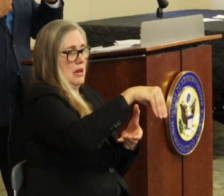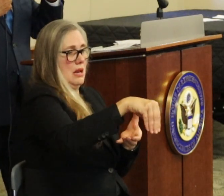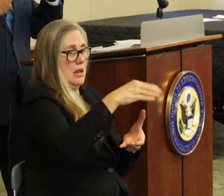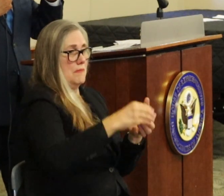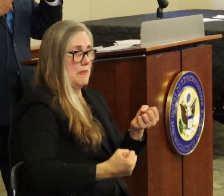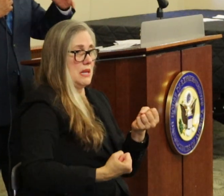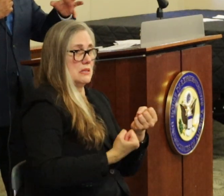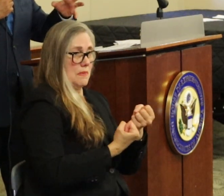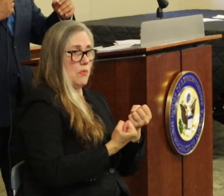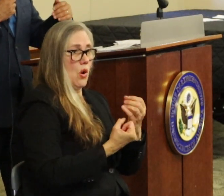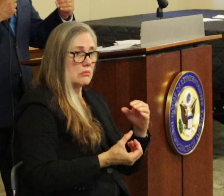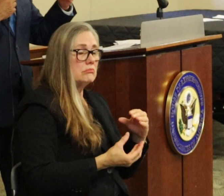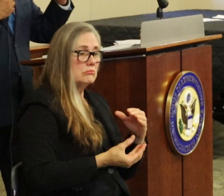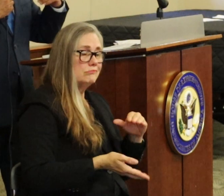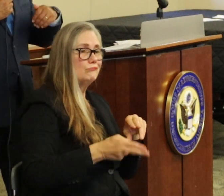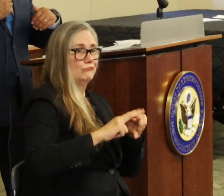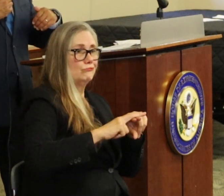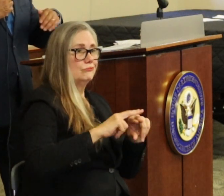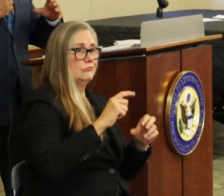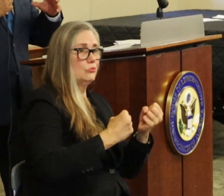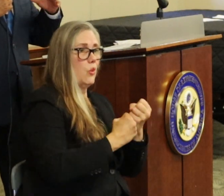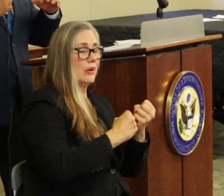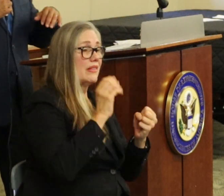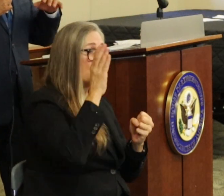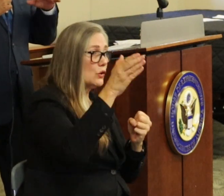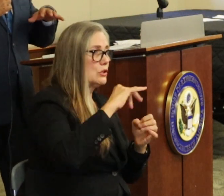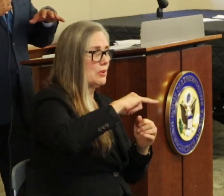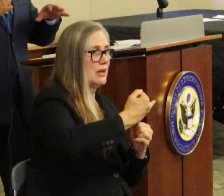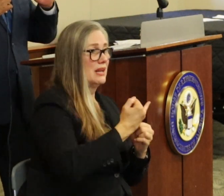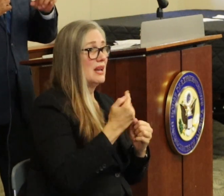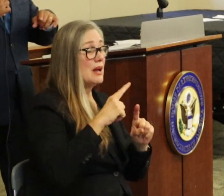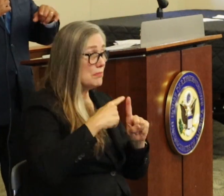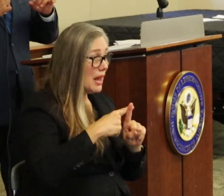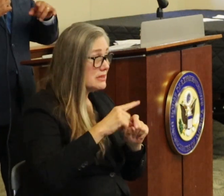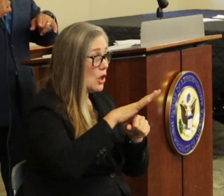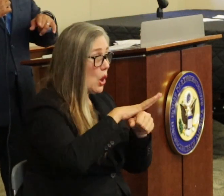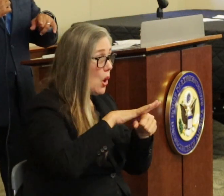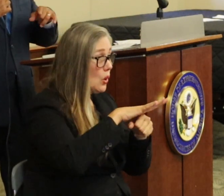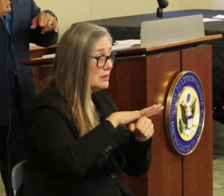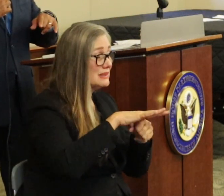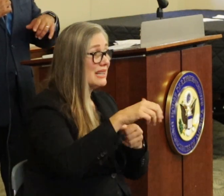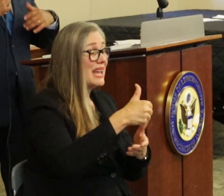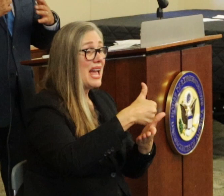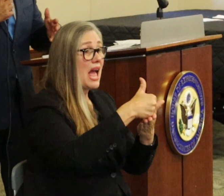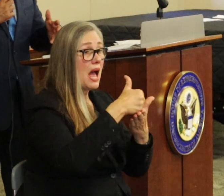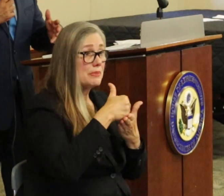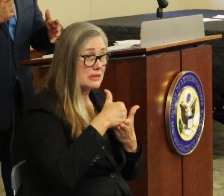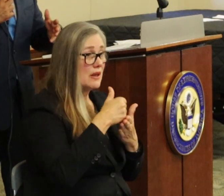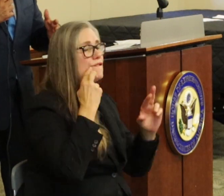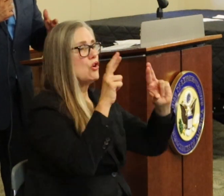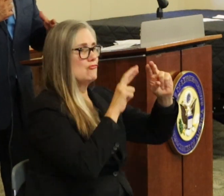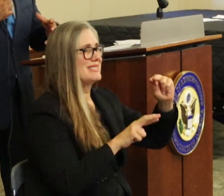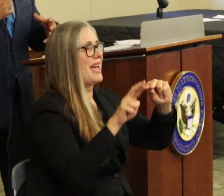their future project. And locally, it helps locals mostly in the area of